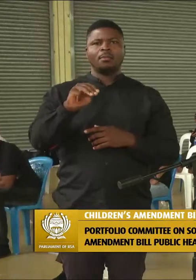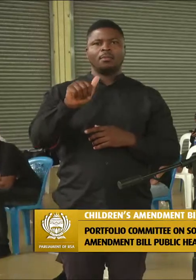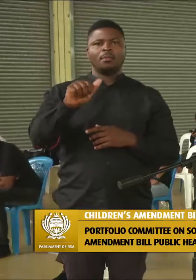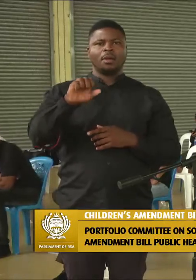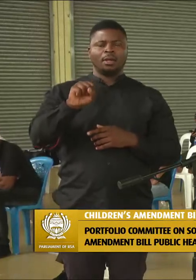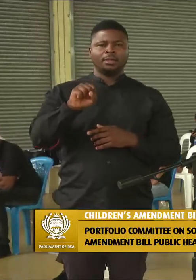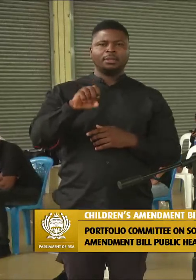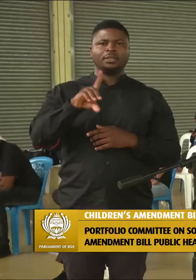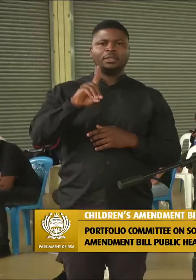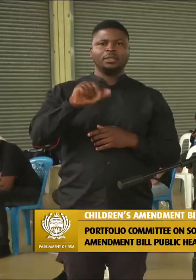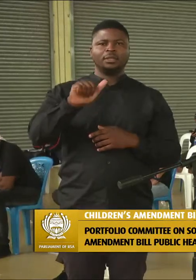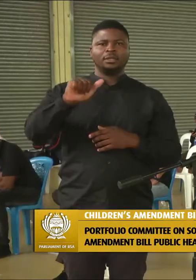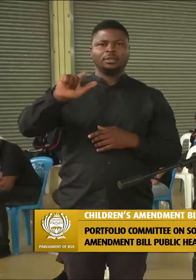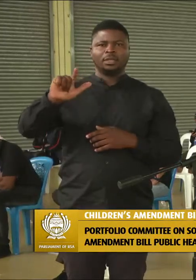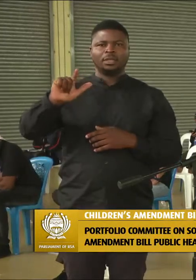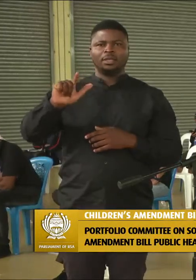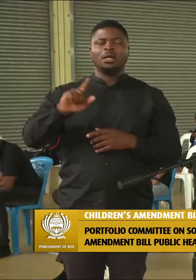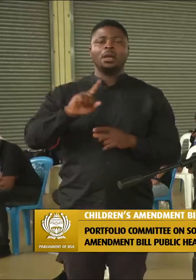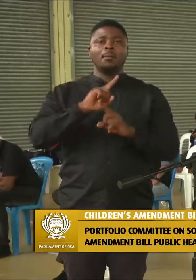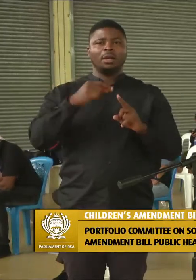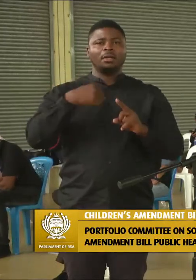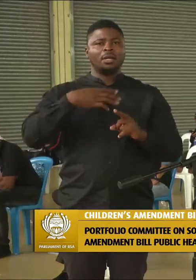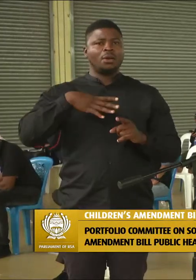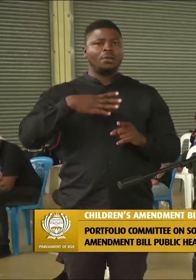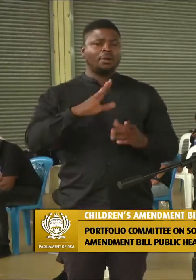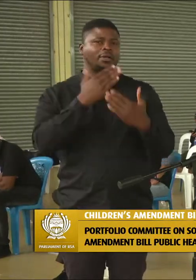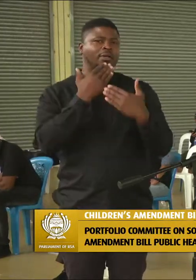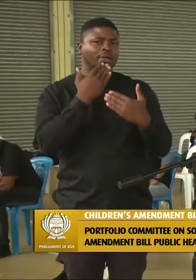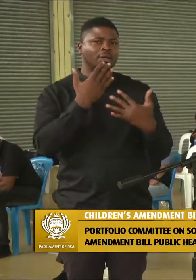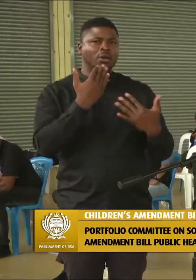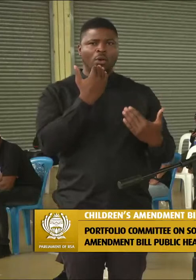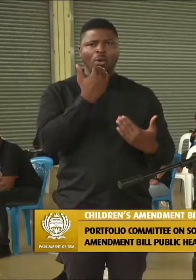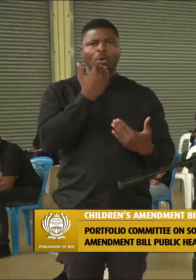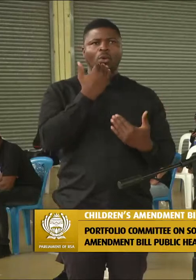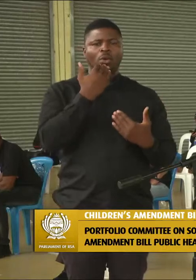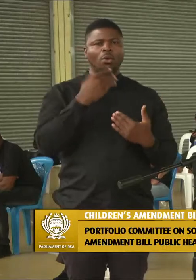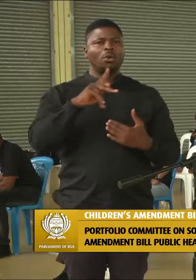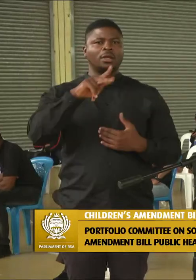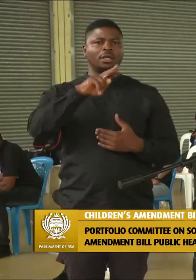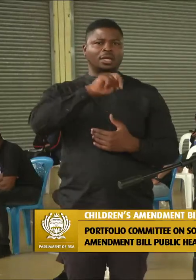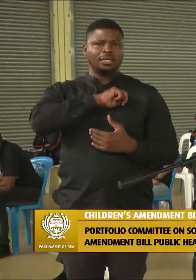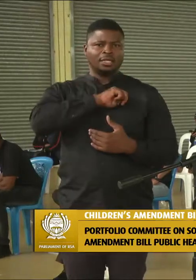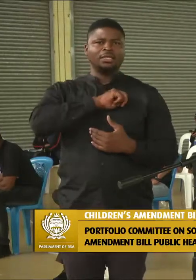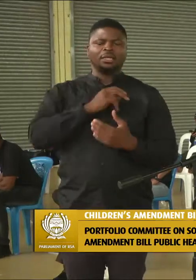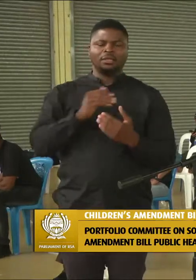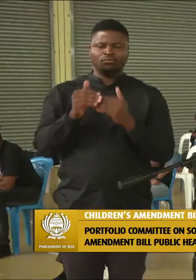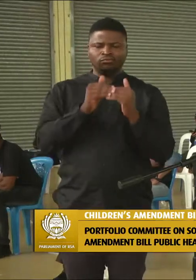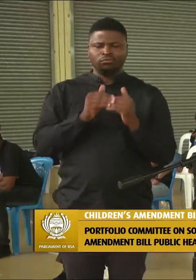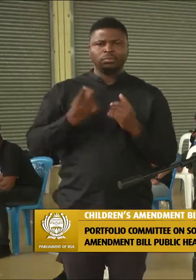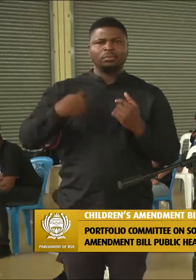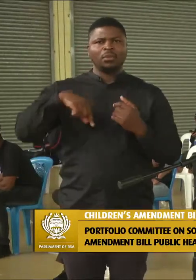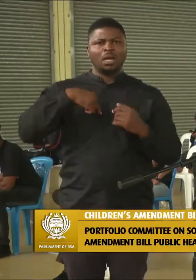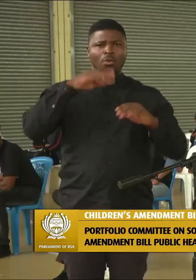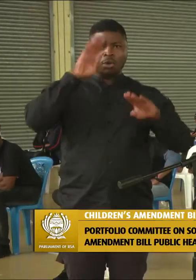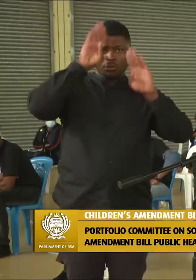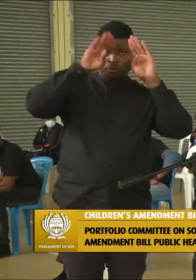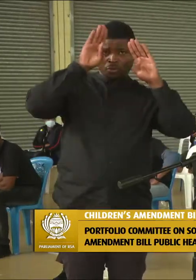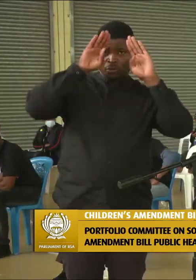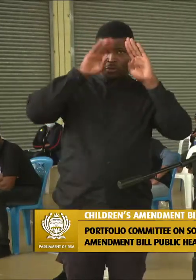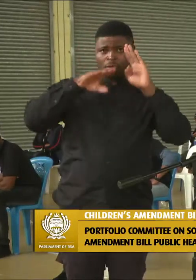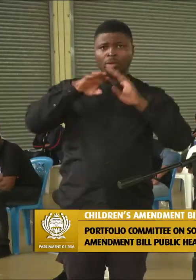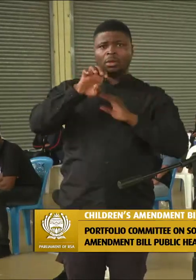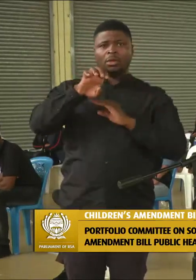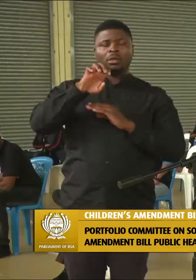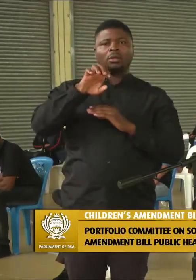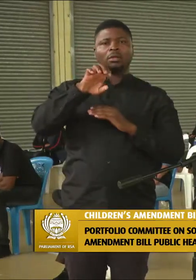lethu eMpumalanga office ngokusinakekela sama crash. Thank you to our Mpumalanga office for taking care of